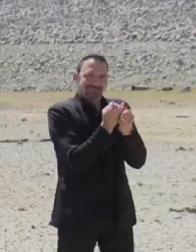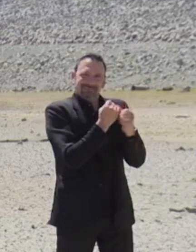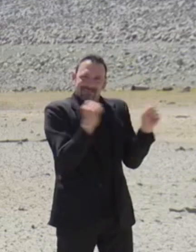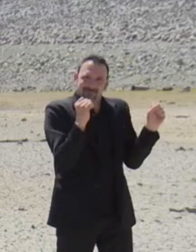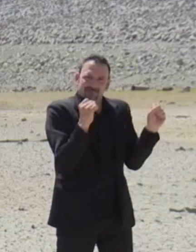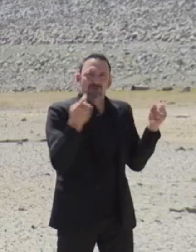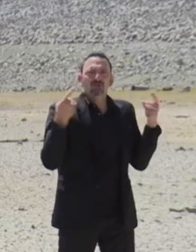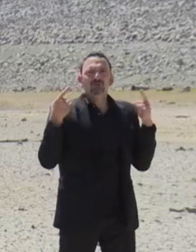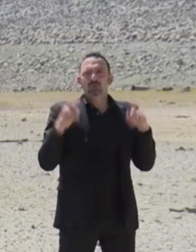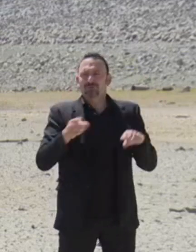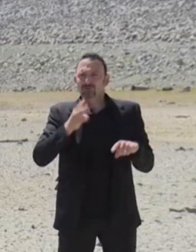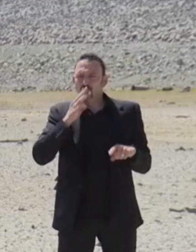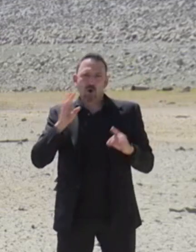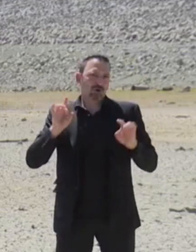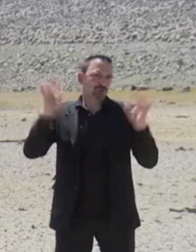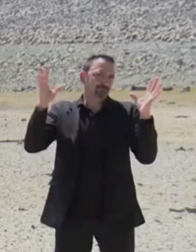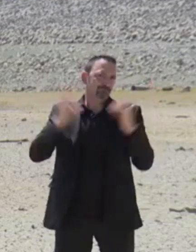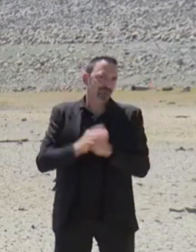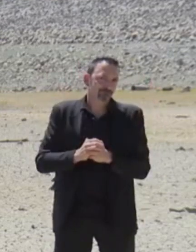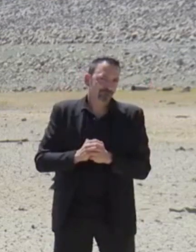crisis.